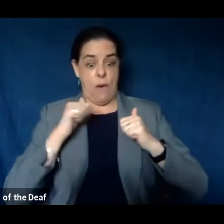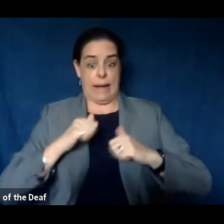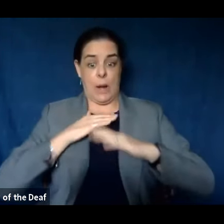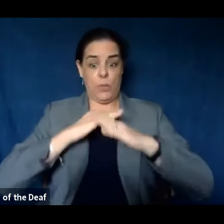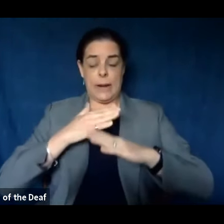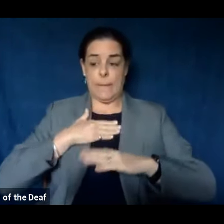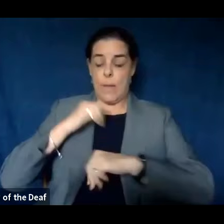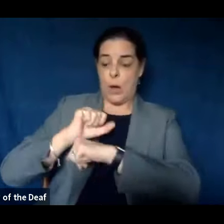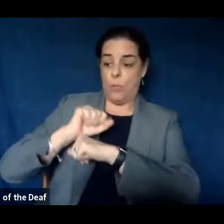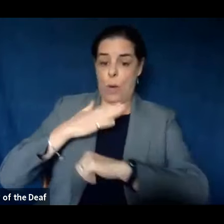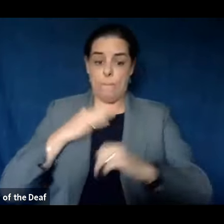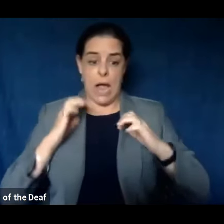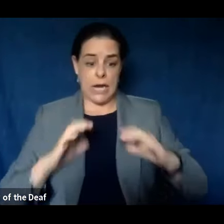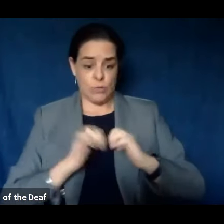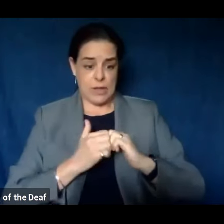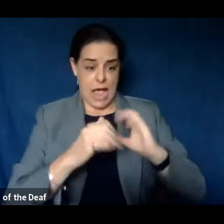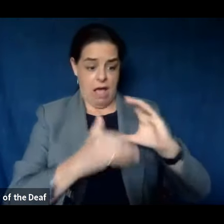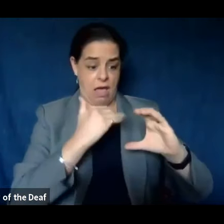and customers.